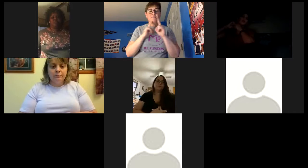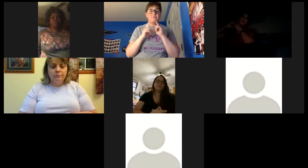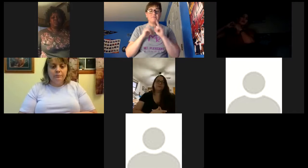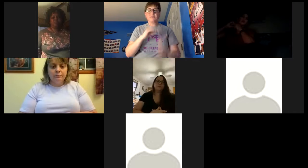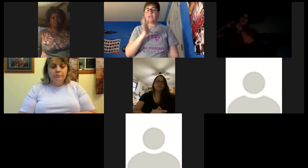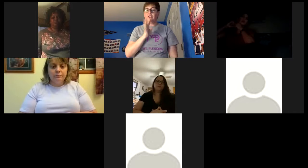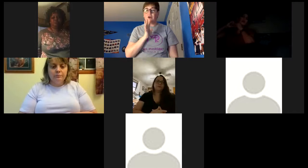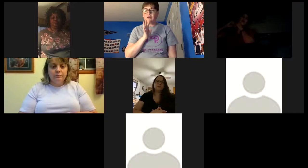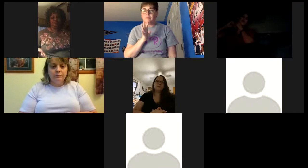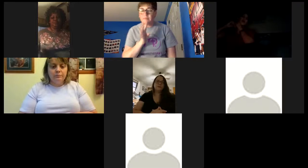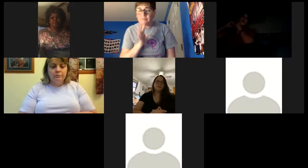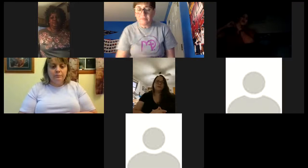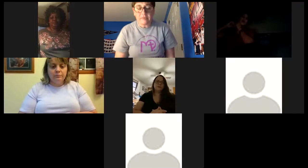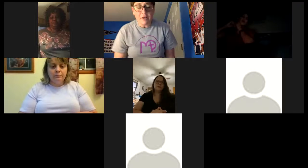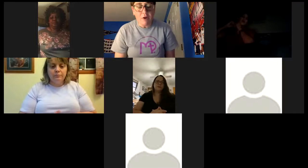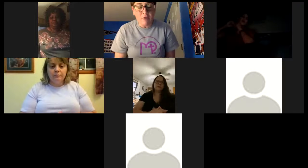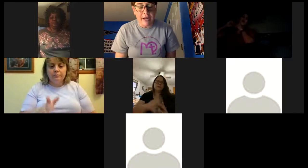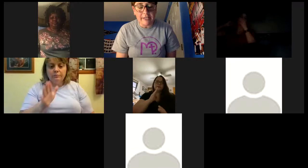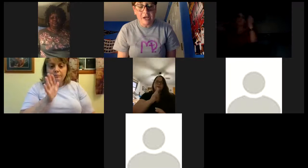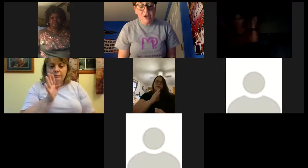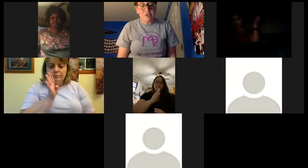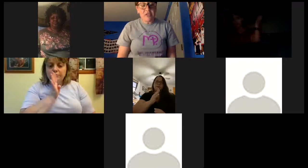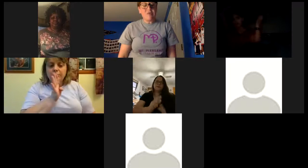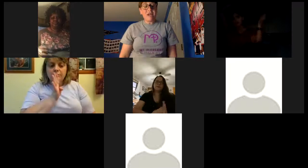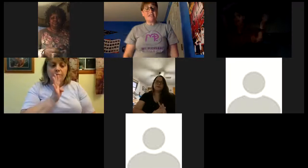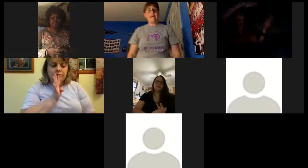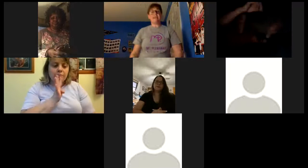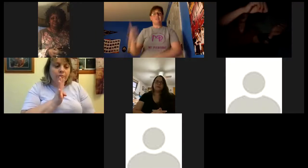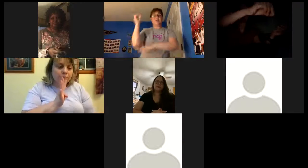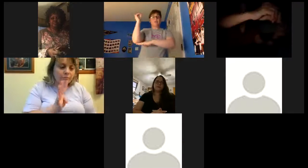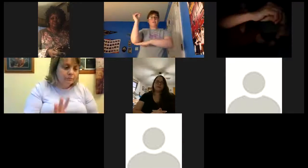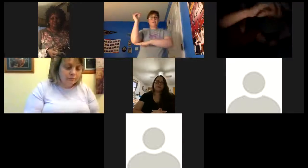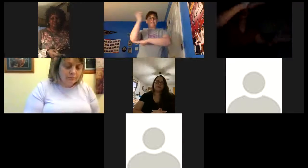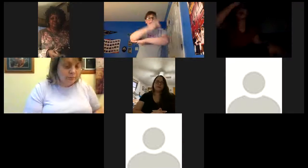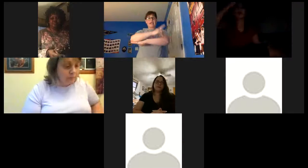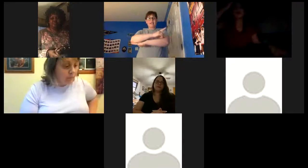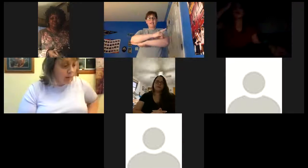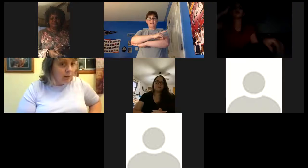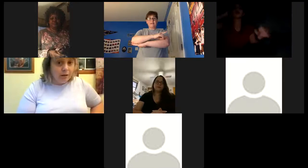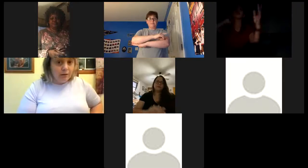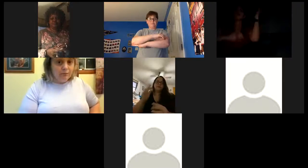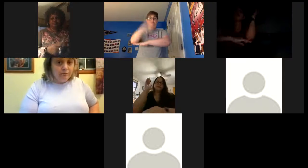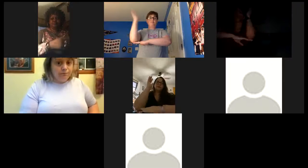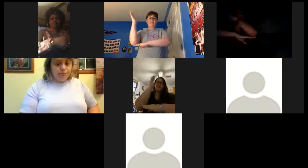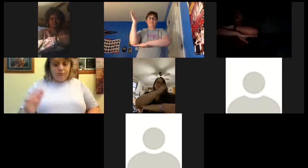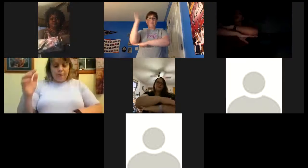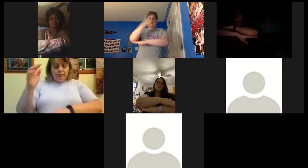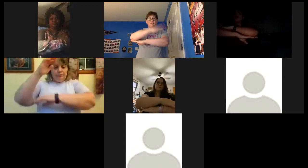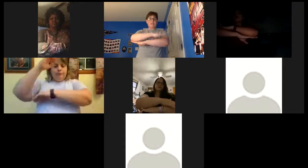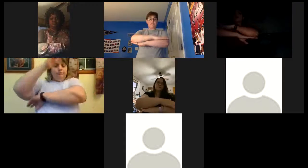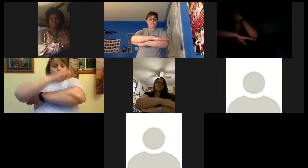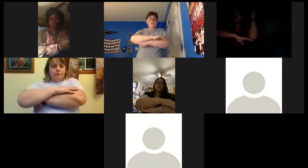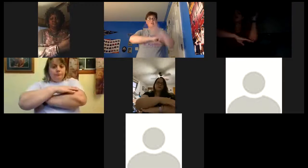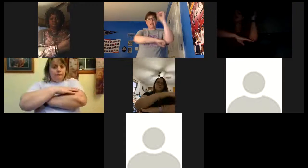ones and talk. All right. So then we've got today. So we learned day and then we